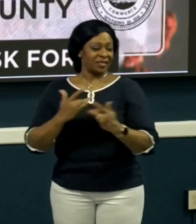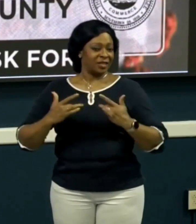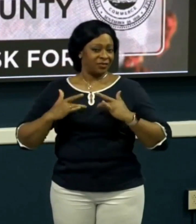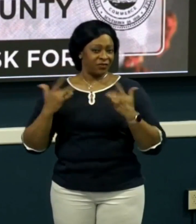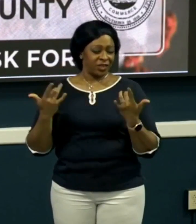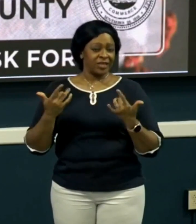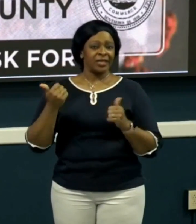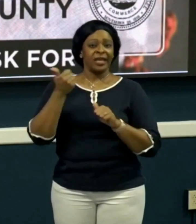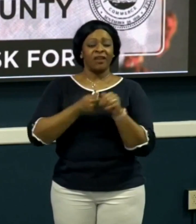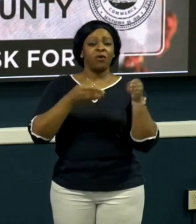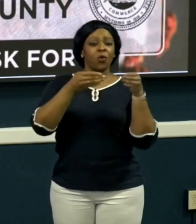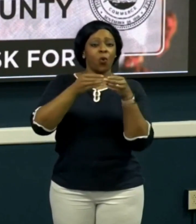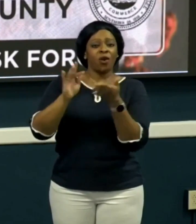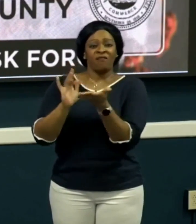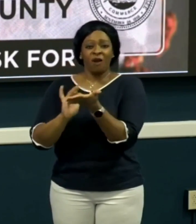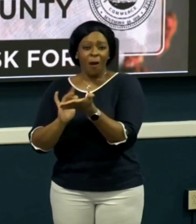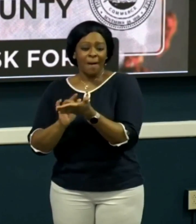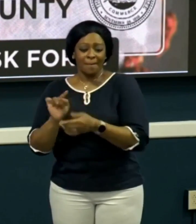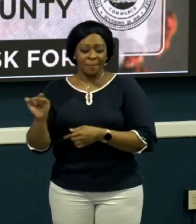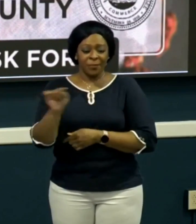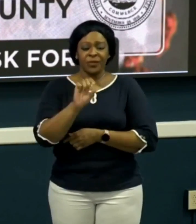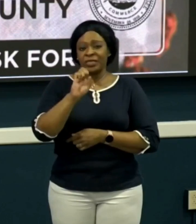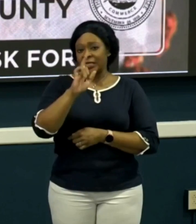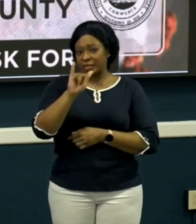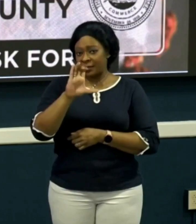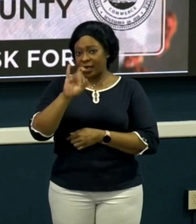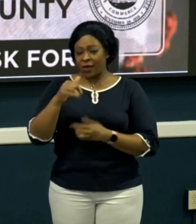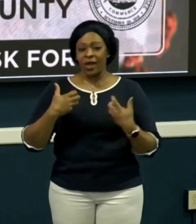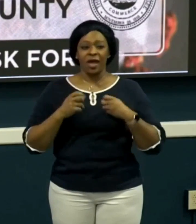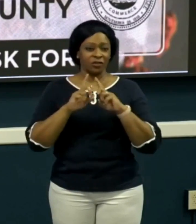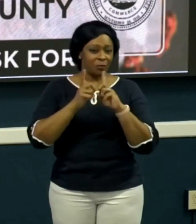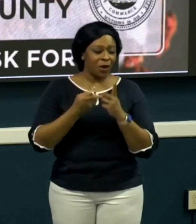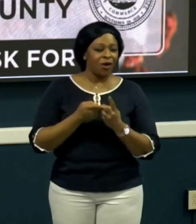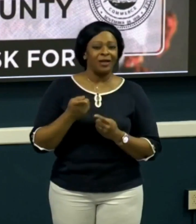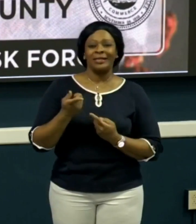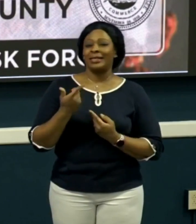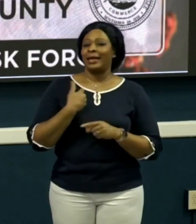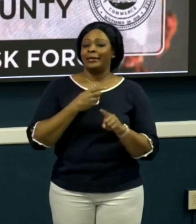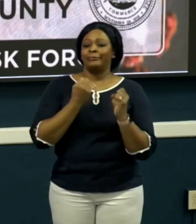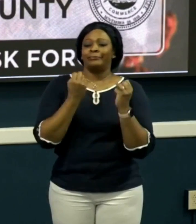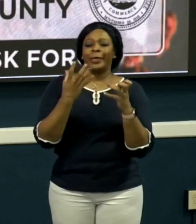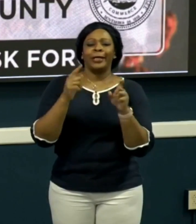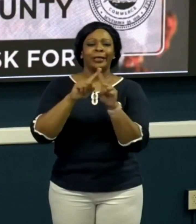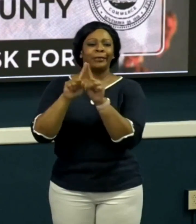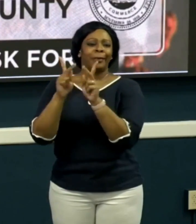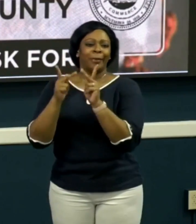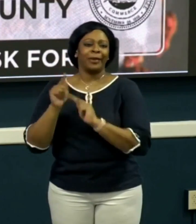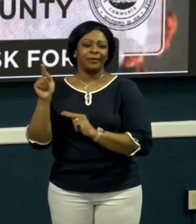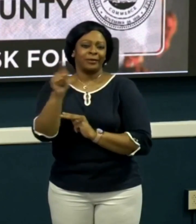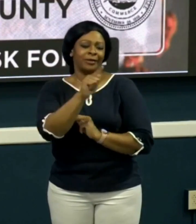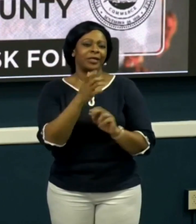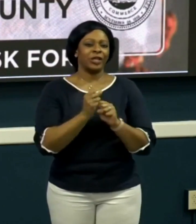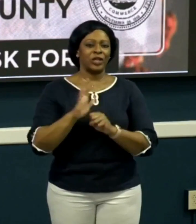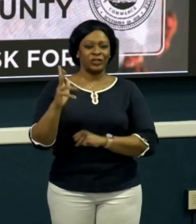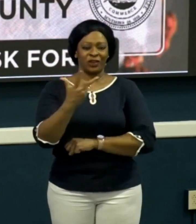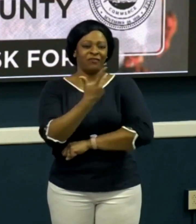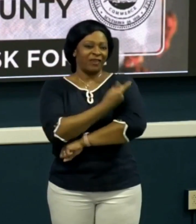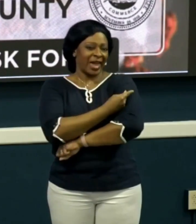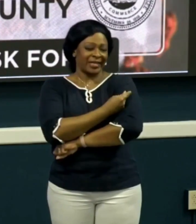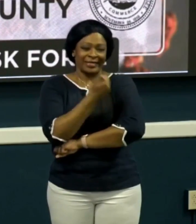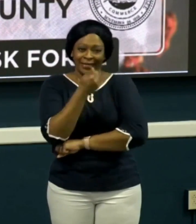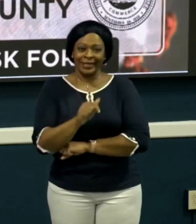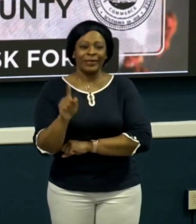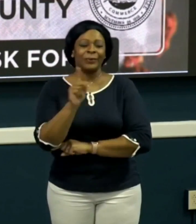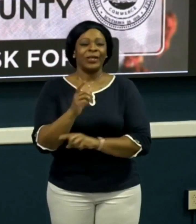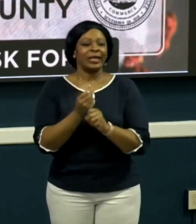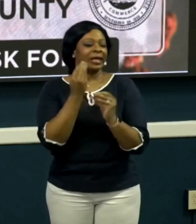at every corner pharmacy, at the Shelby County Health Department, there's almost no place that you can't go and